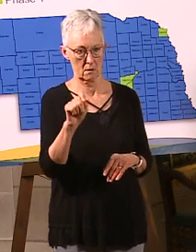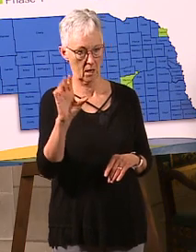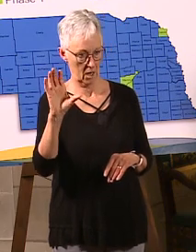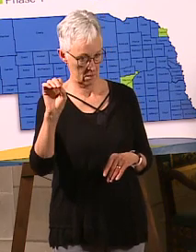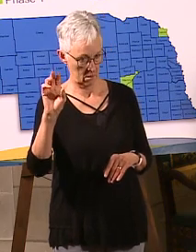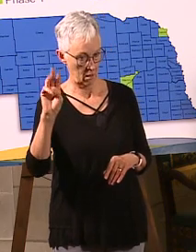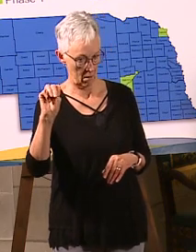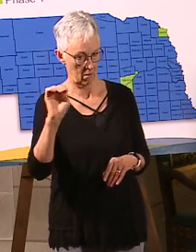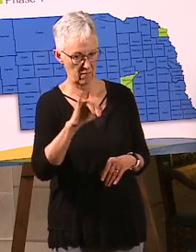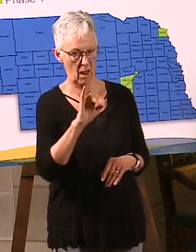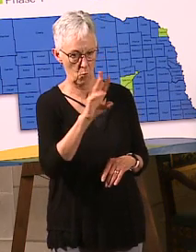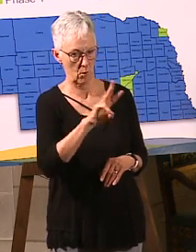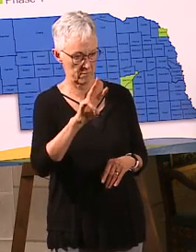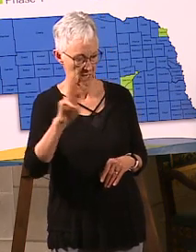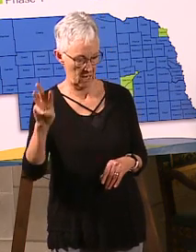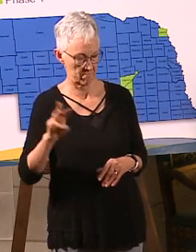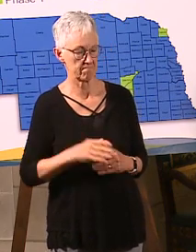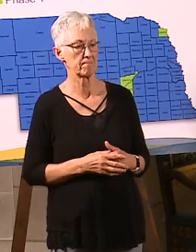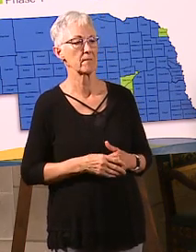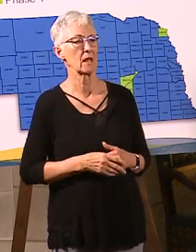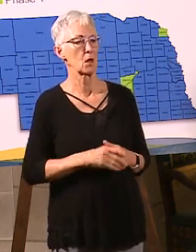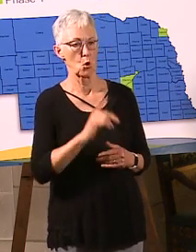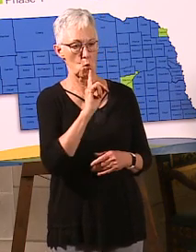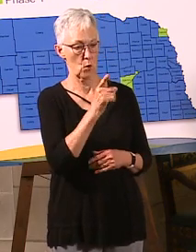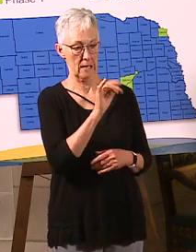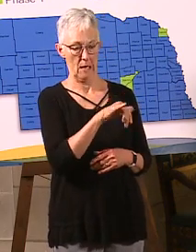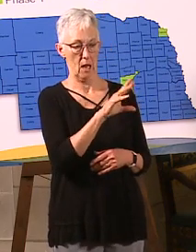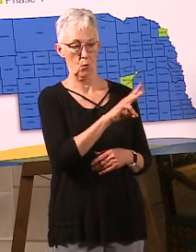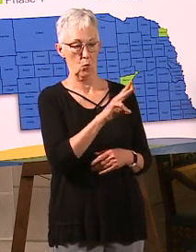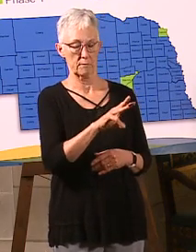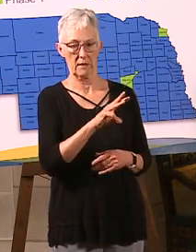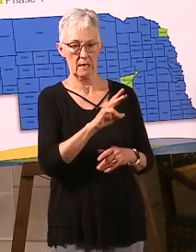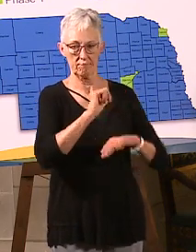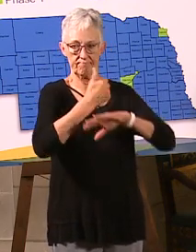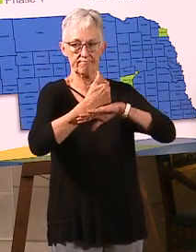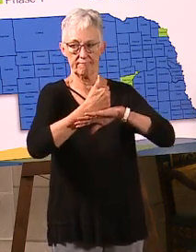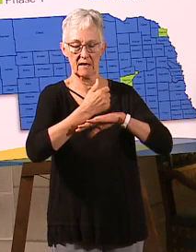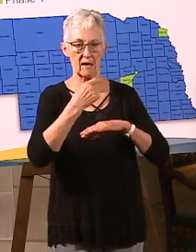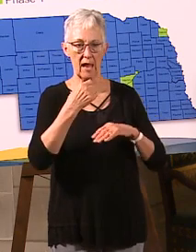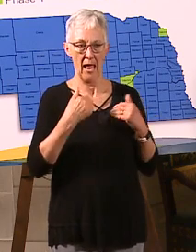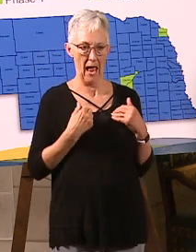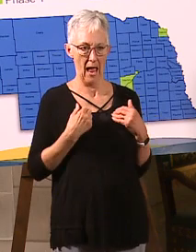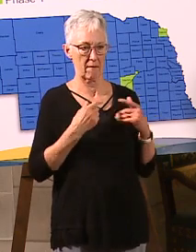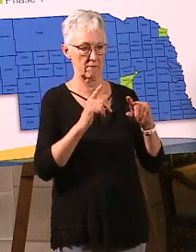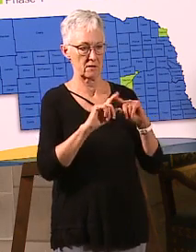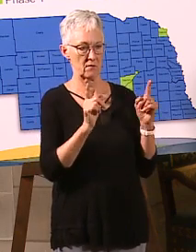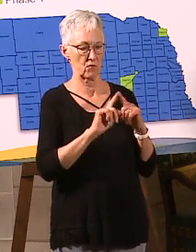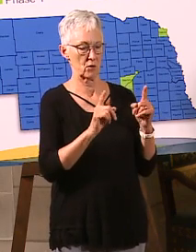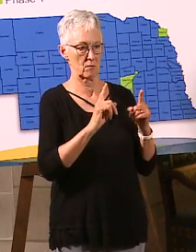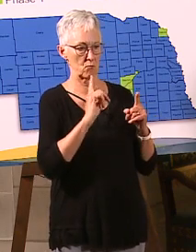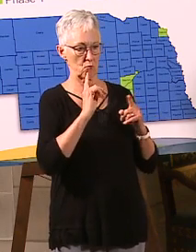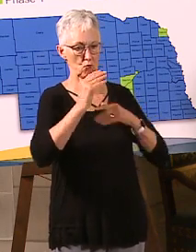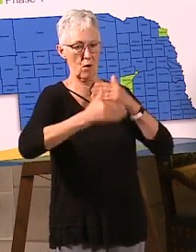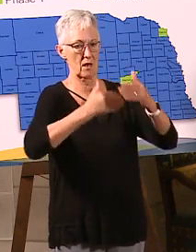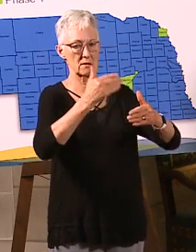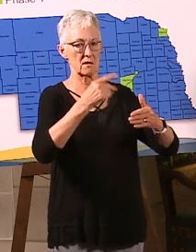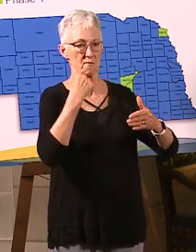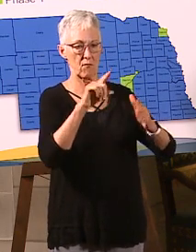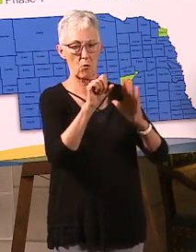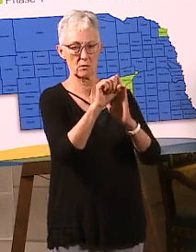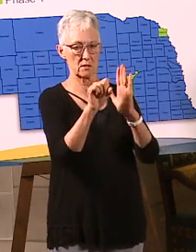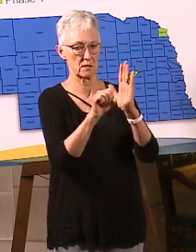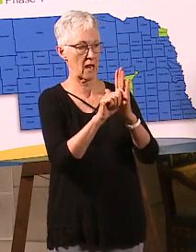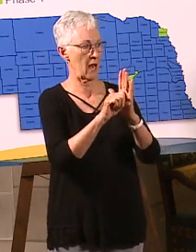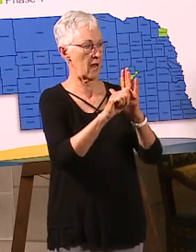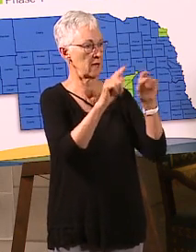launchne.com? On the, really what that website does is set up a set of processes around the state. And we're asking schools